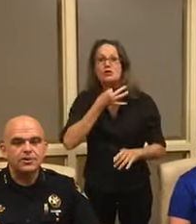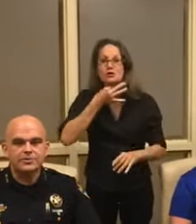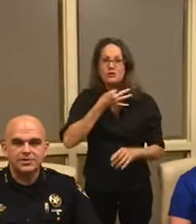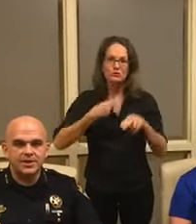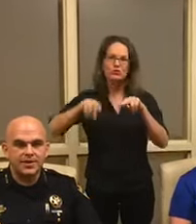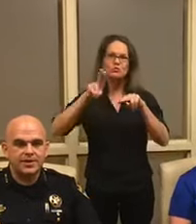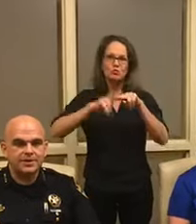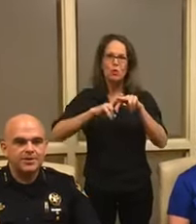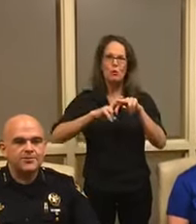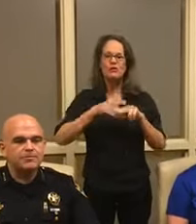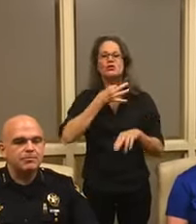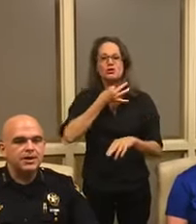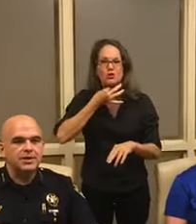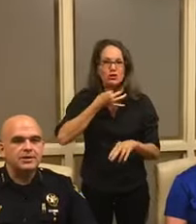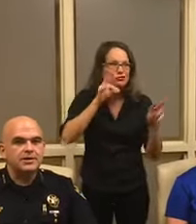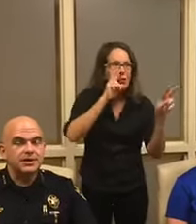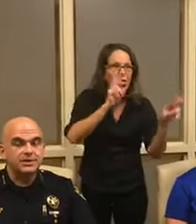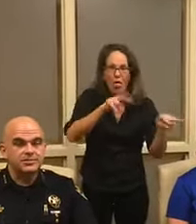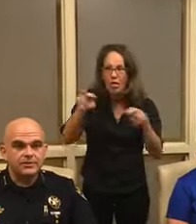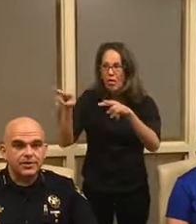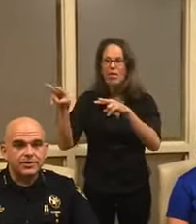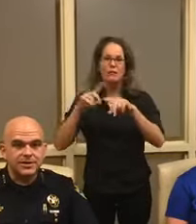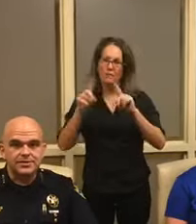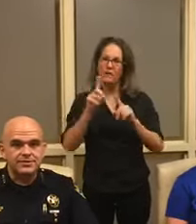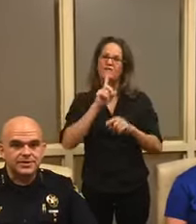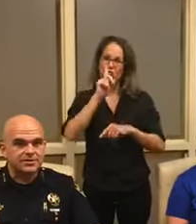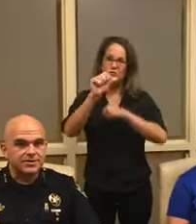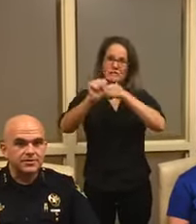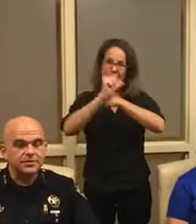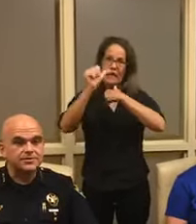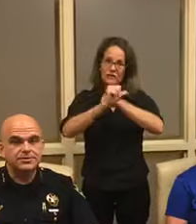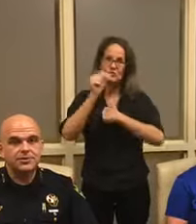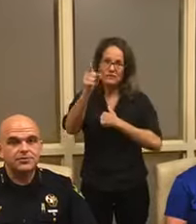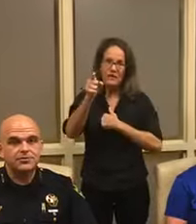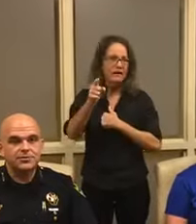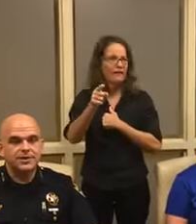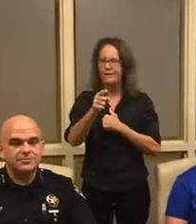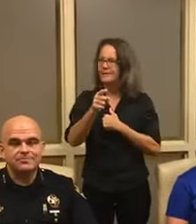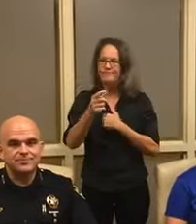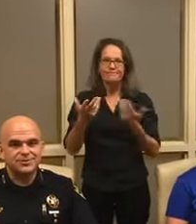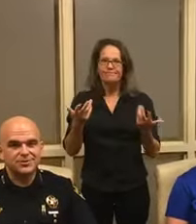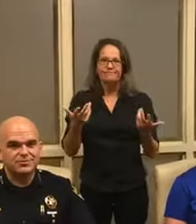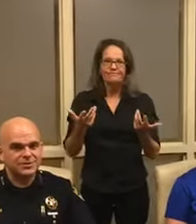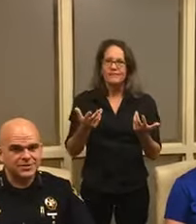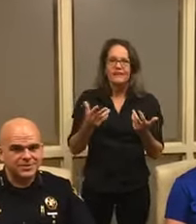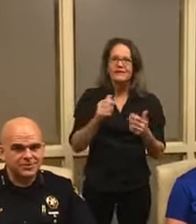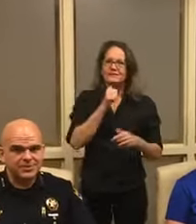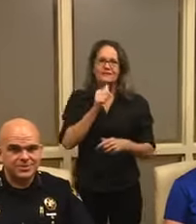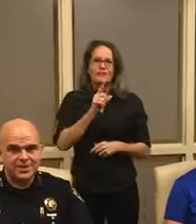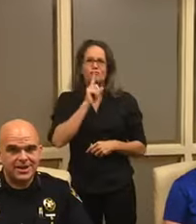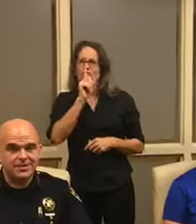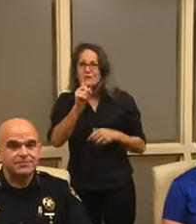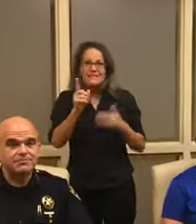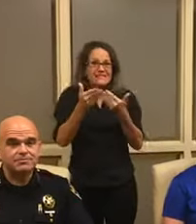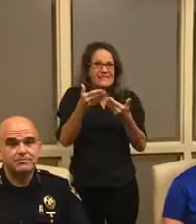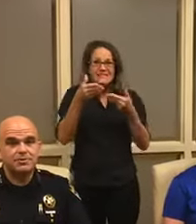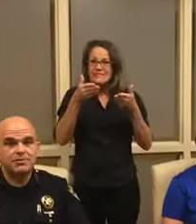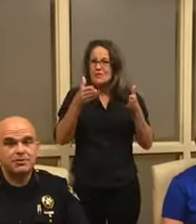We understand that, but it is very dangerous out there. There's no real easy way to say